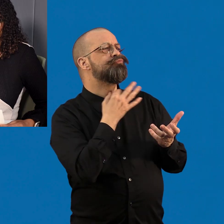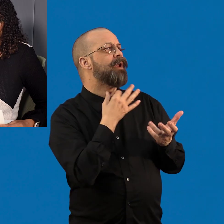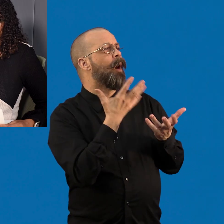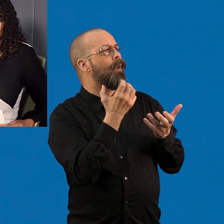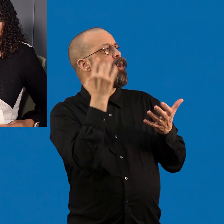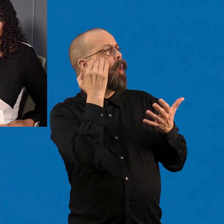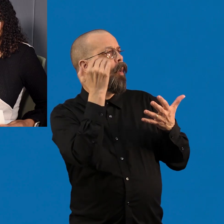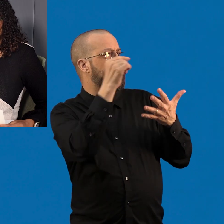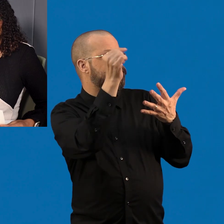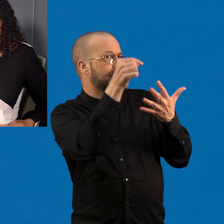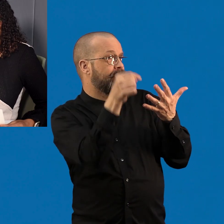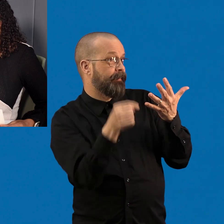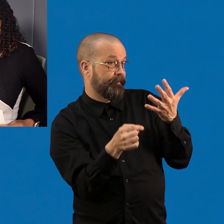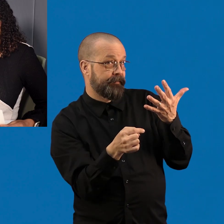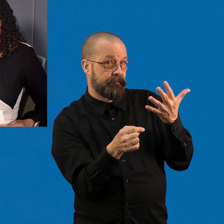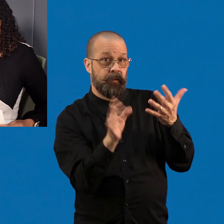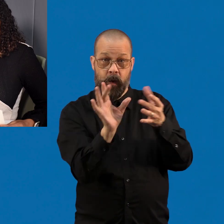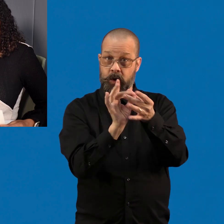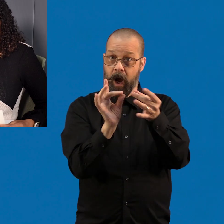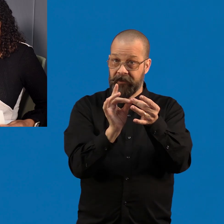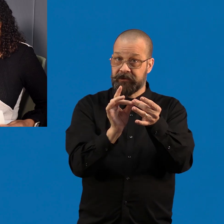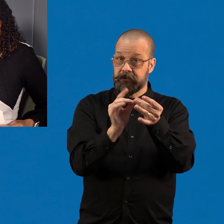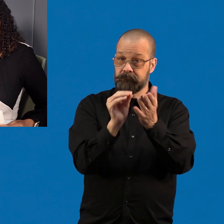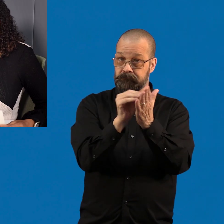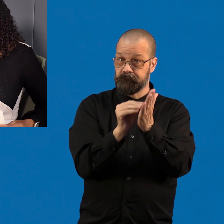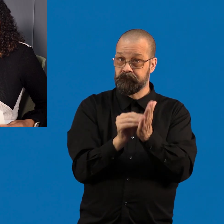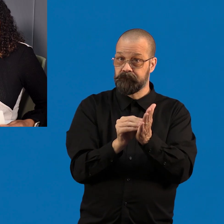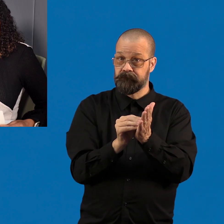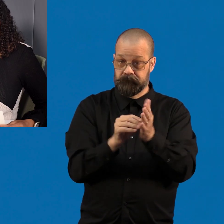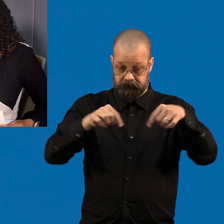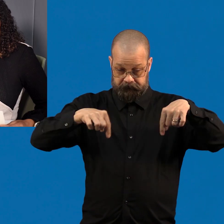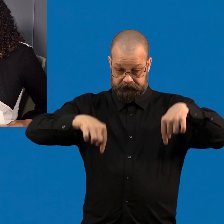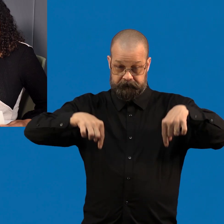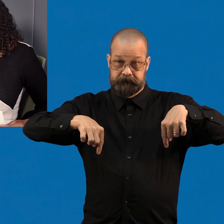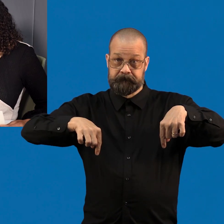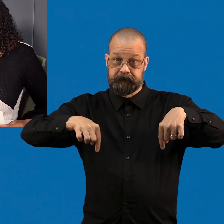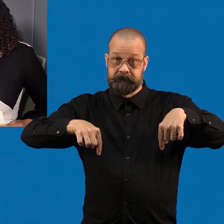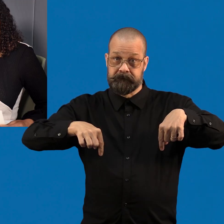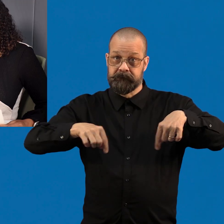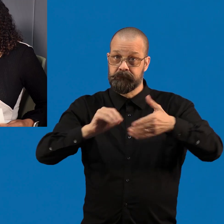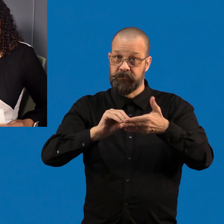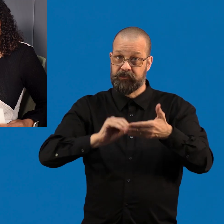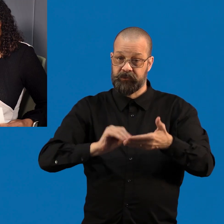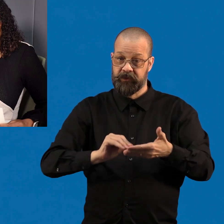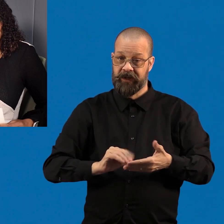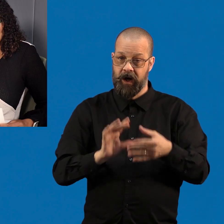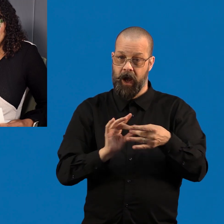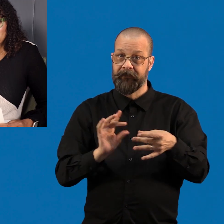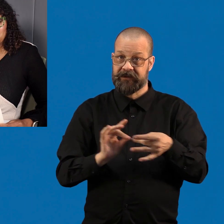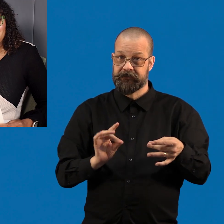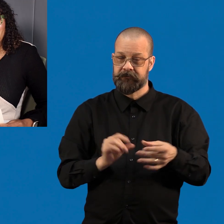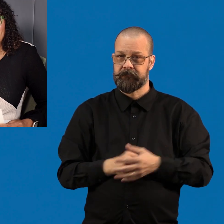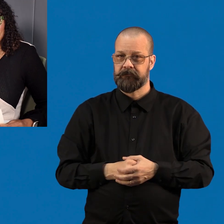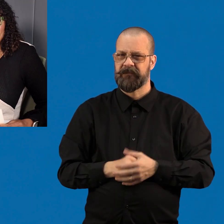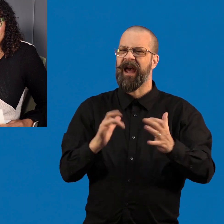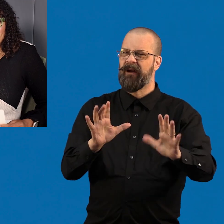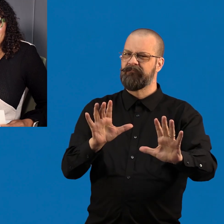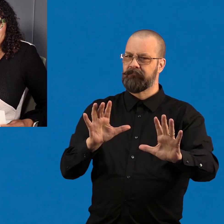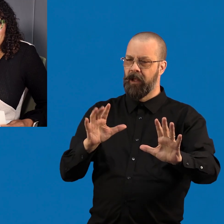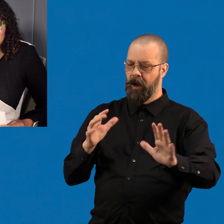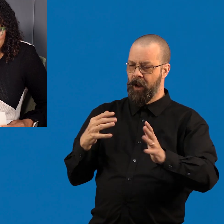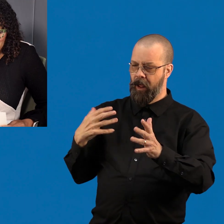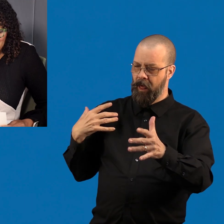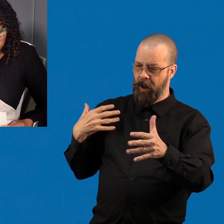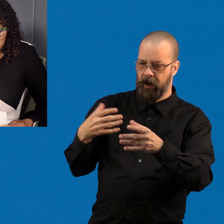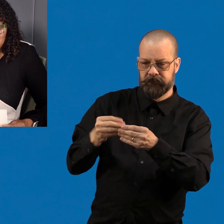know? And you can share your comments and answer Fran's questions in the comments section below. Let's recap what